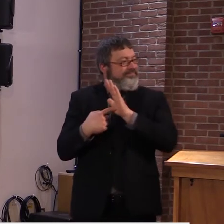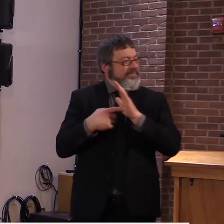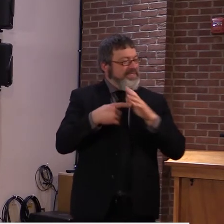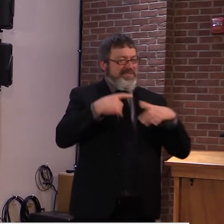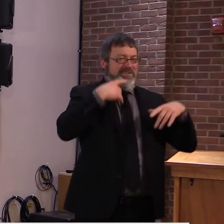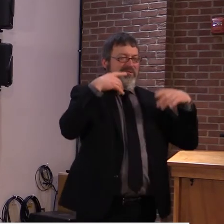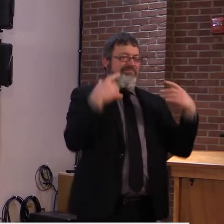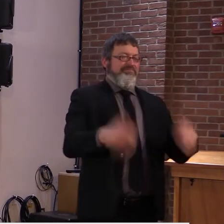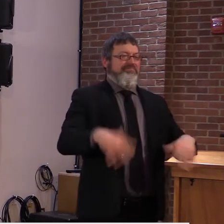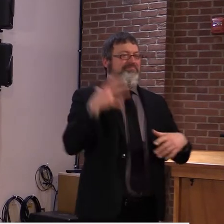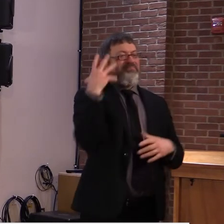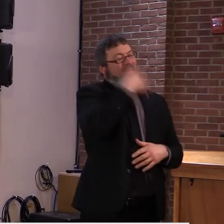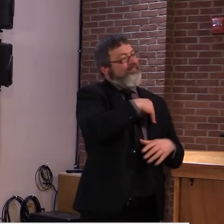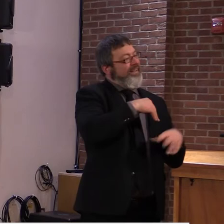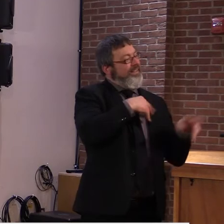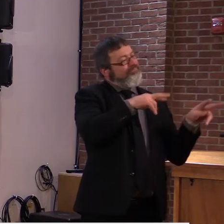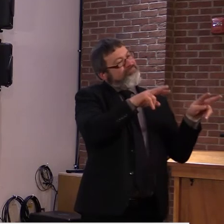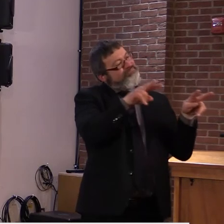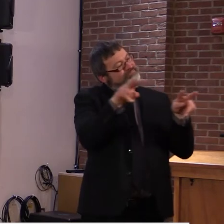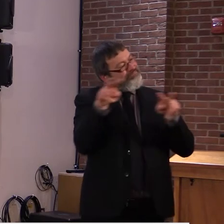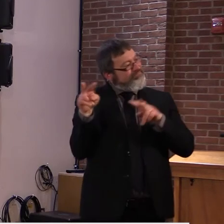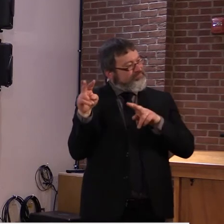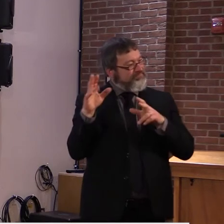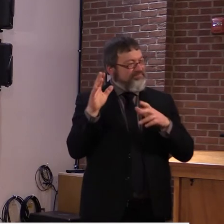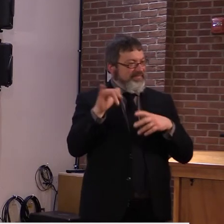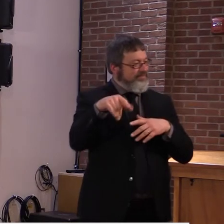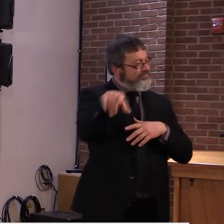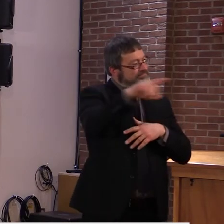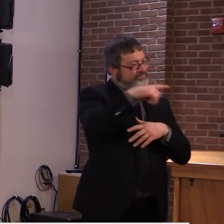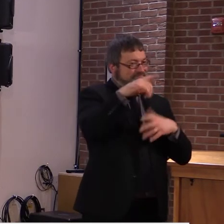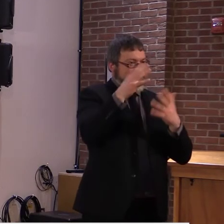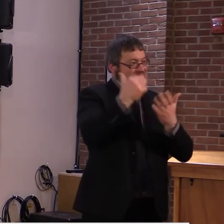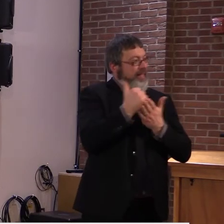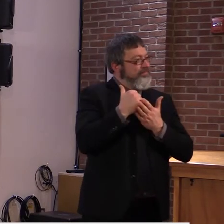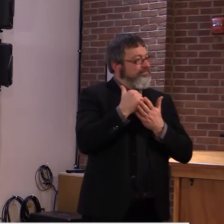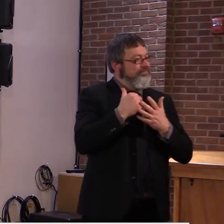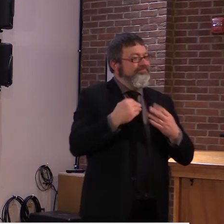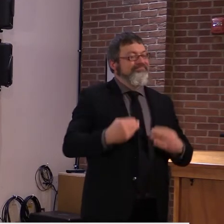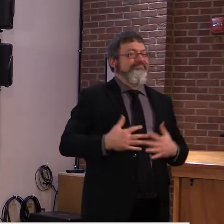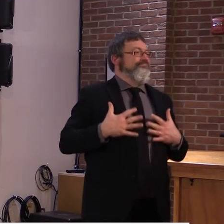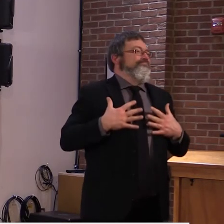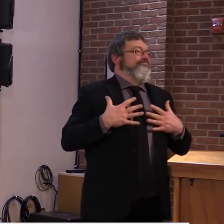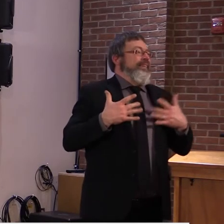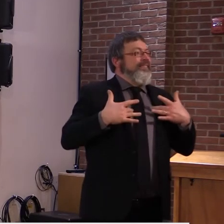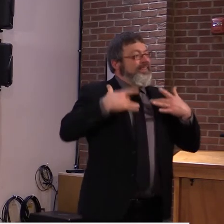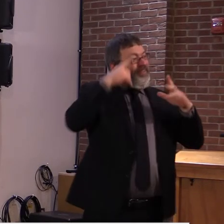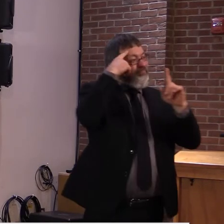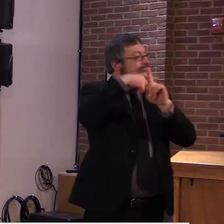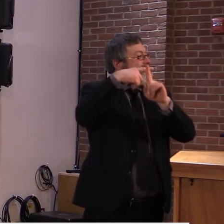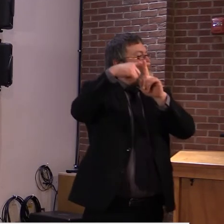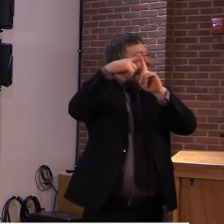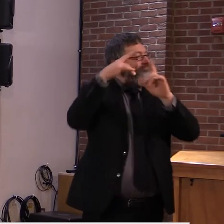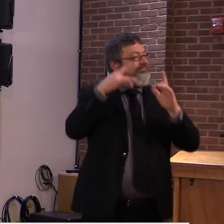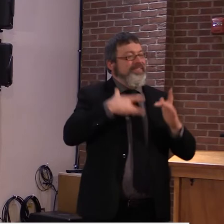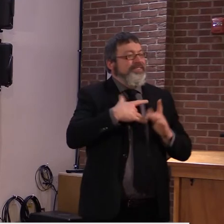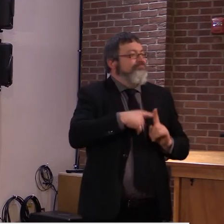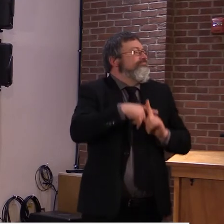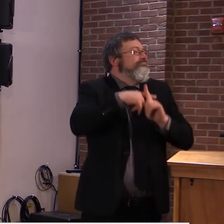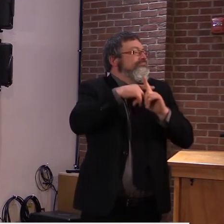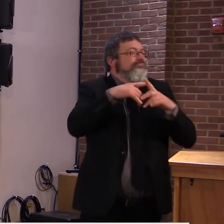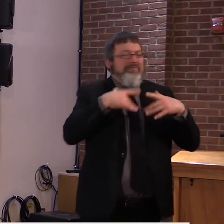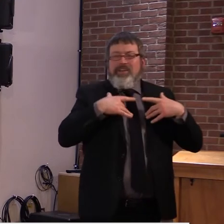I think, helpful in many respects as we see many of these communities, individuals, and so